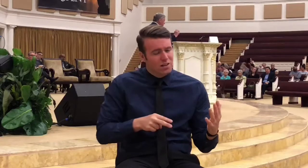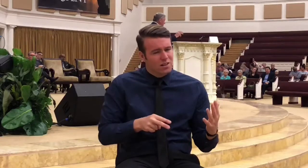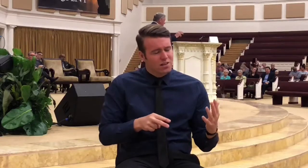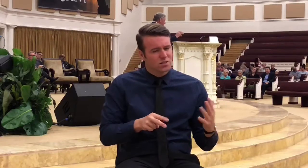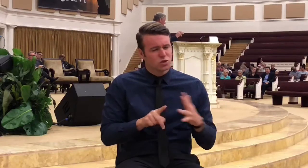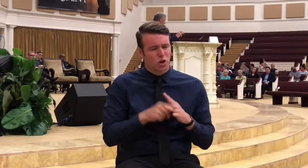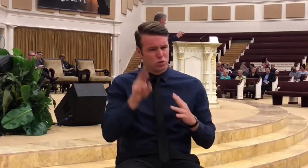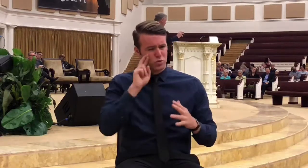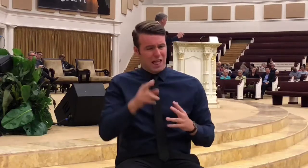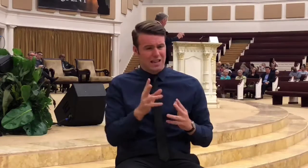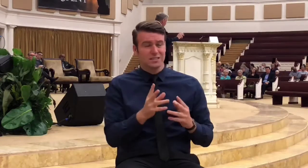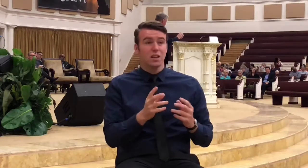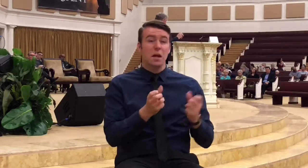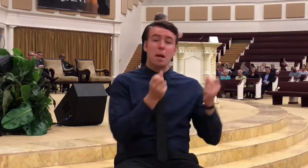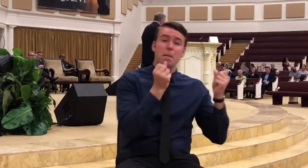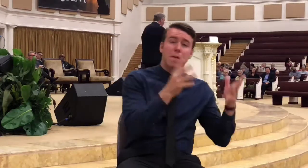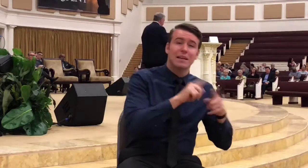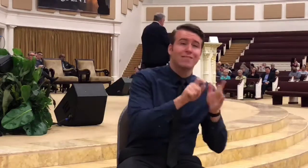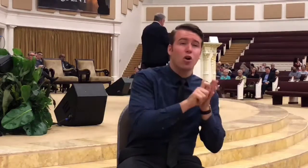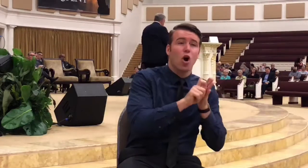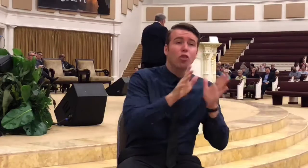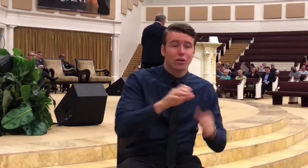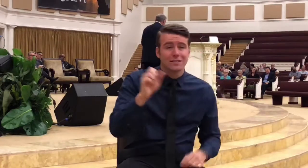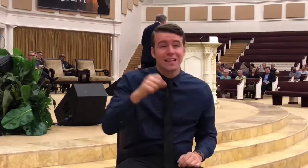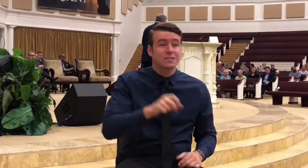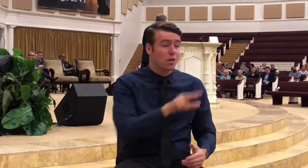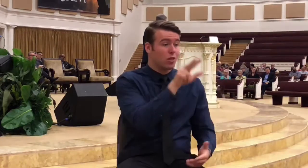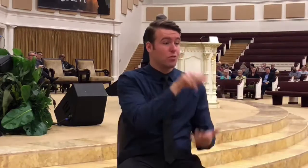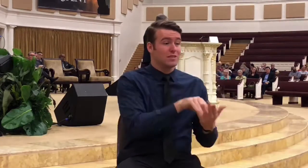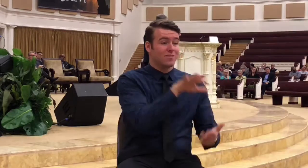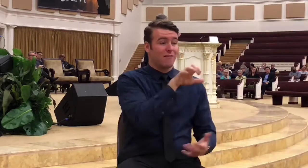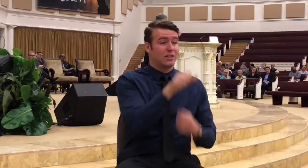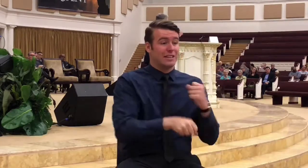a number of authors and was written over a period of 3,500 years,